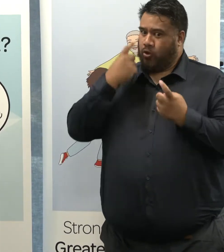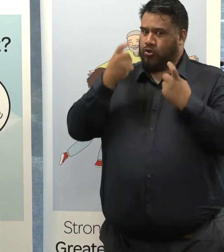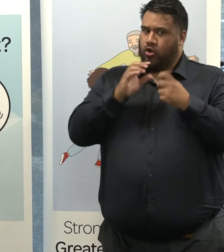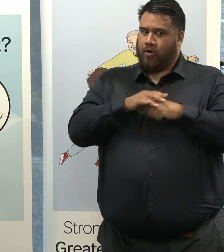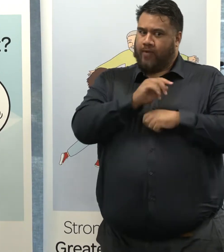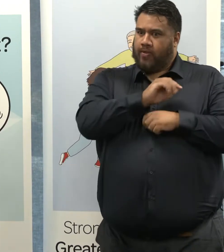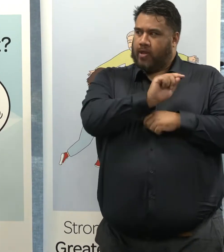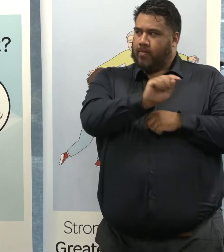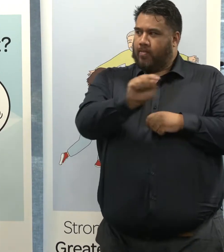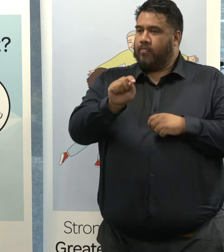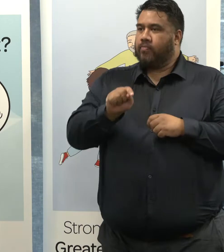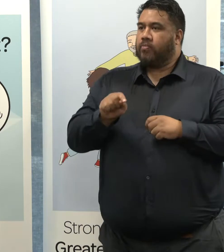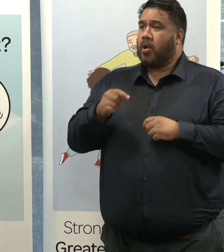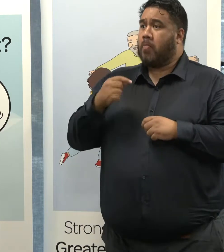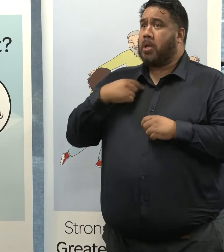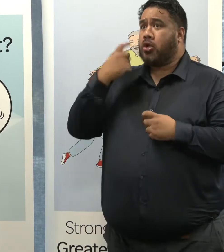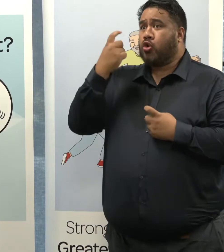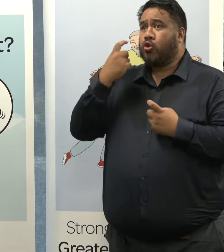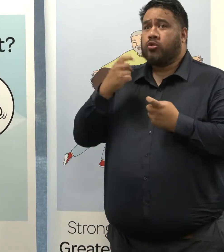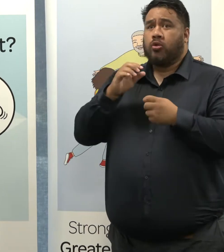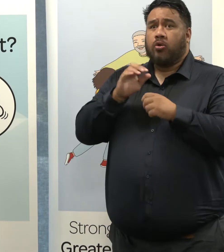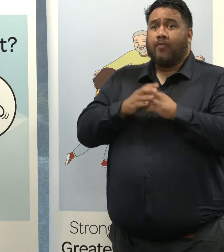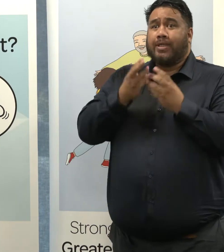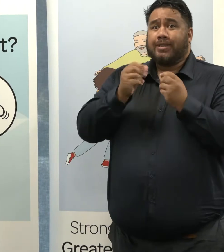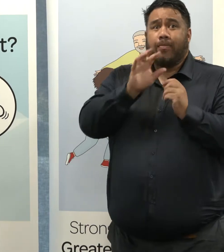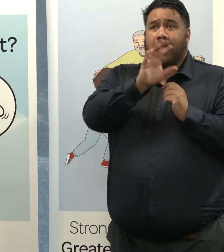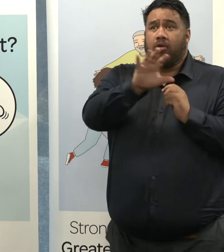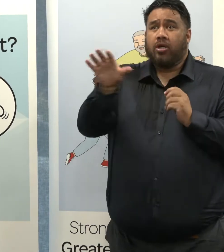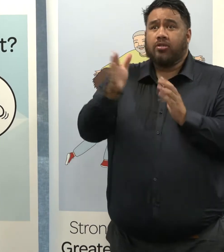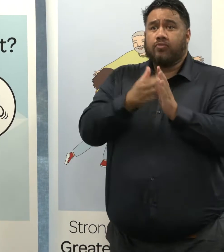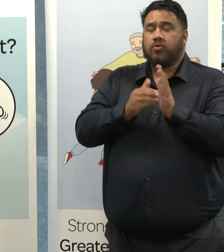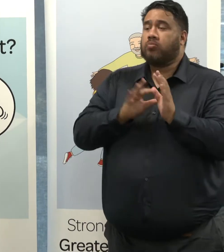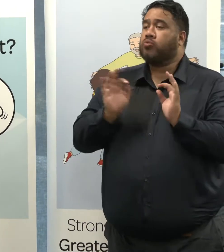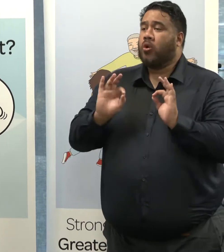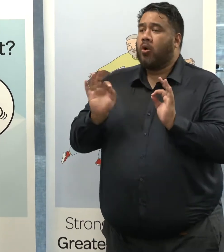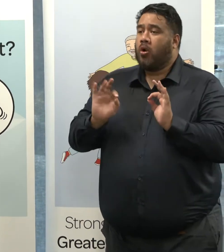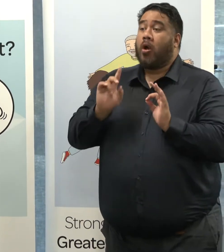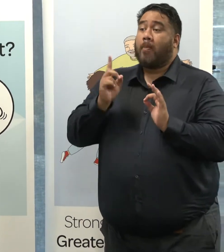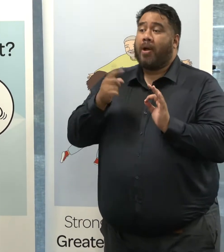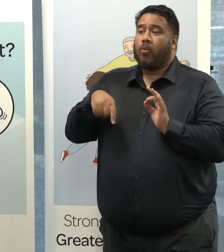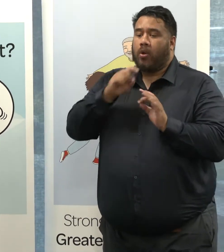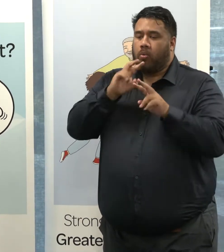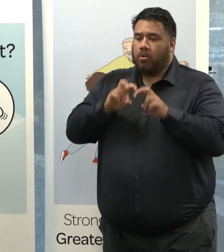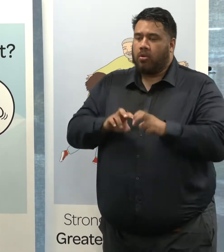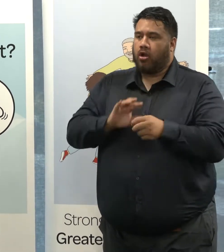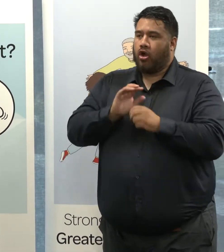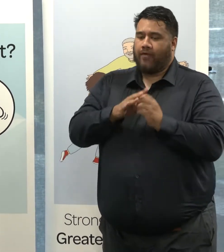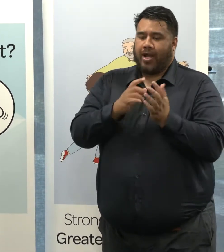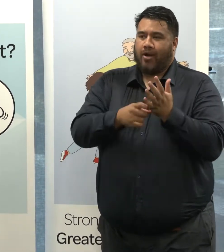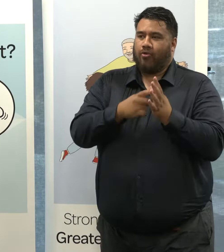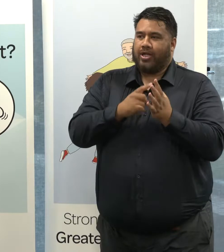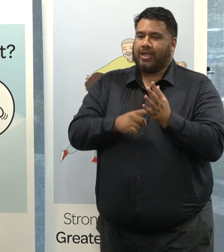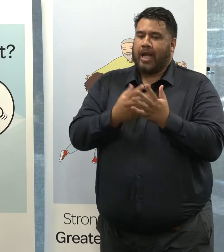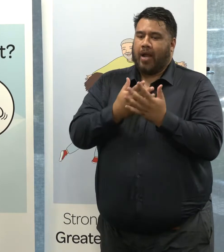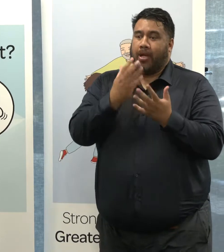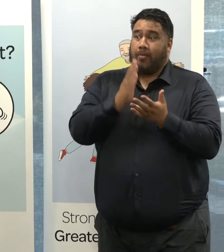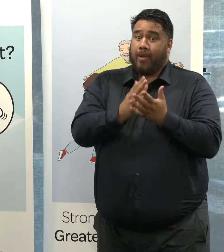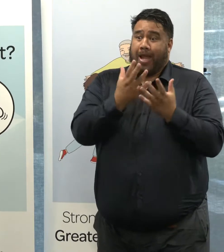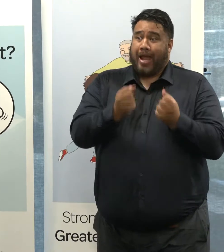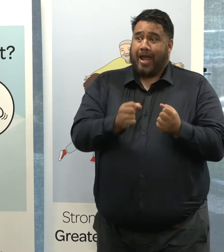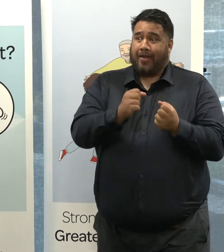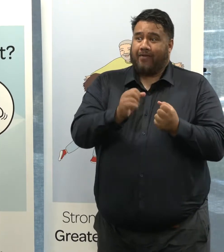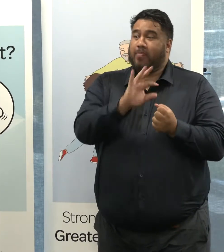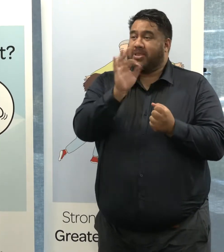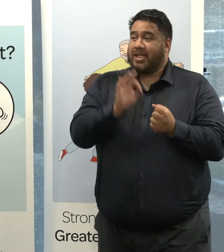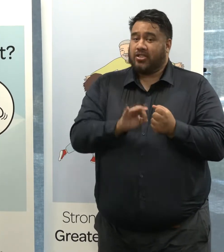information on any regional variation, but we're going to start looking at what the positivity rate for rapid antigen test reporting is by District Health